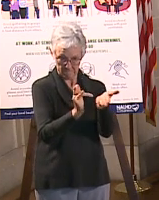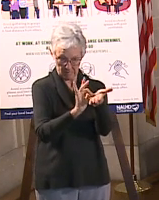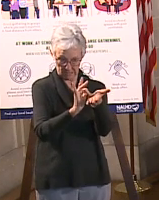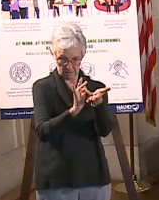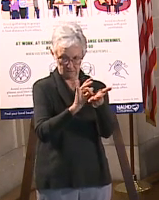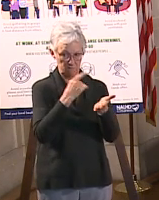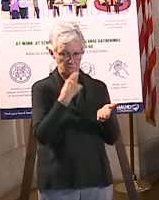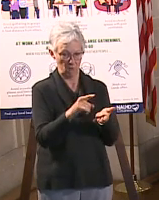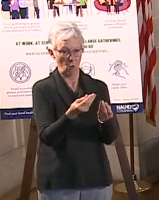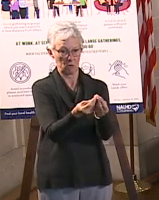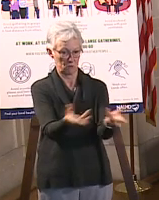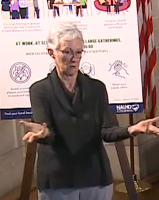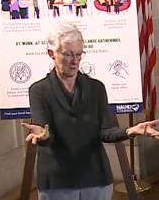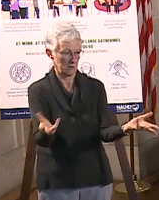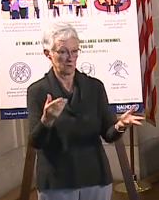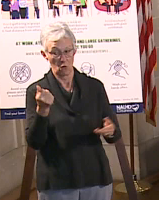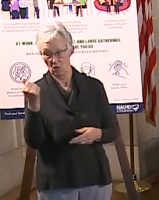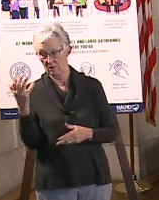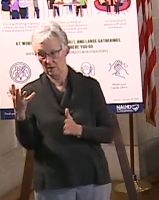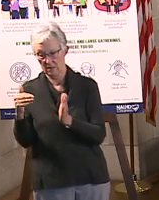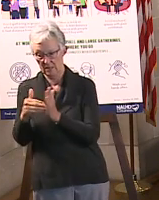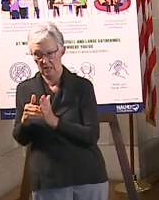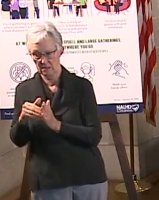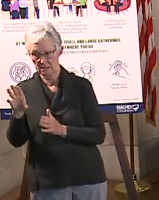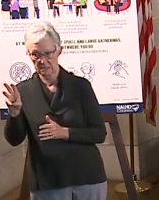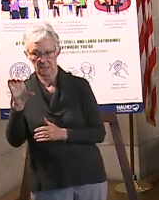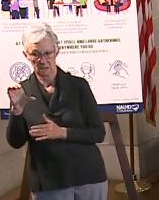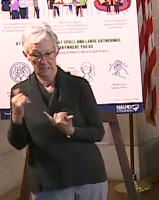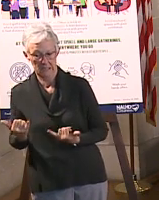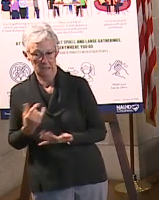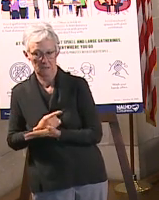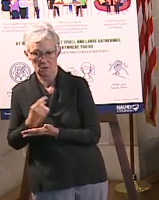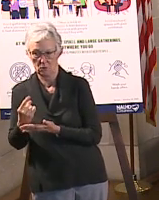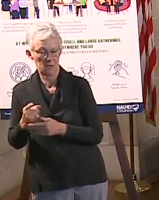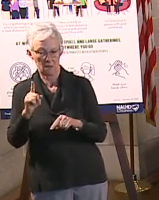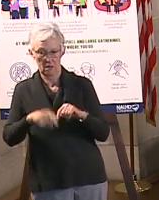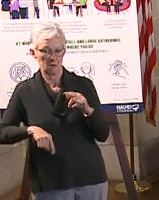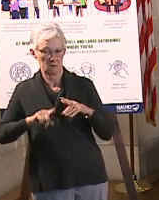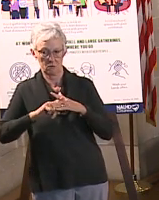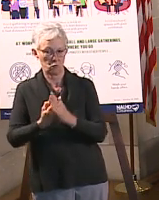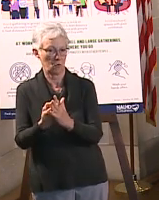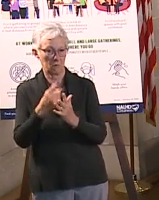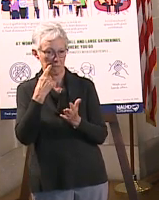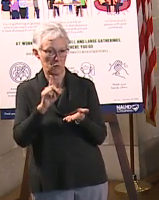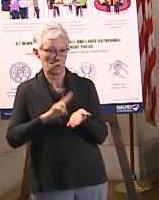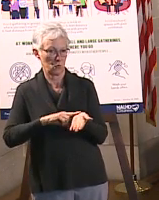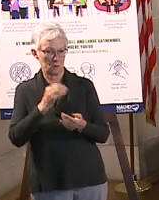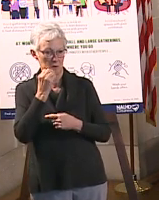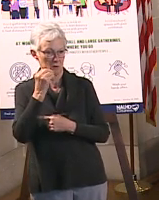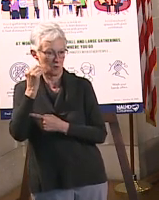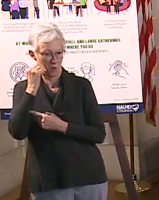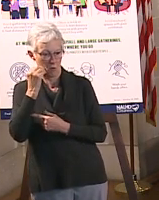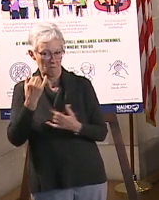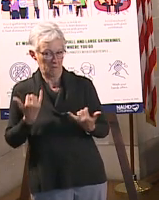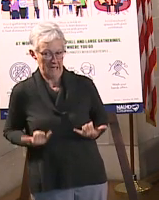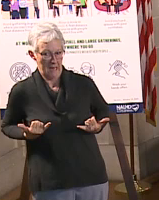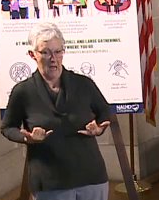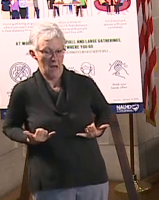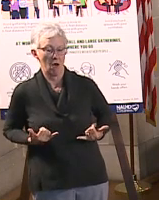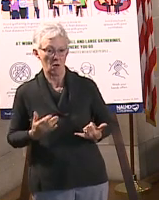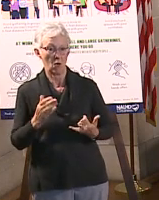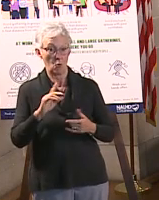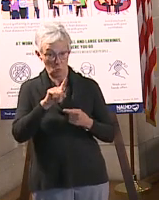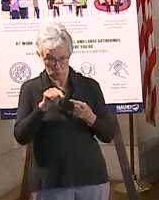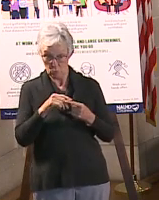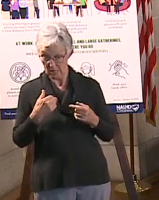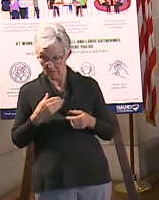so with the 15,600 we've received this week, we don't have enough to be able to start that program yet. But we will start that as soon as we have critical mass to be able to do